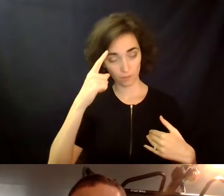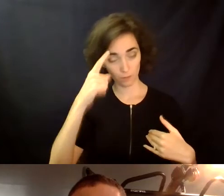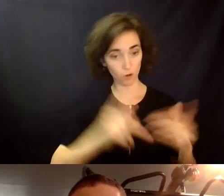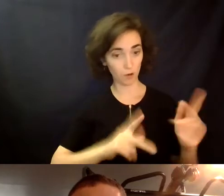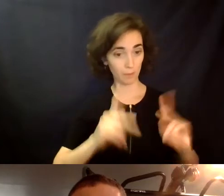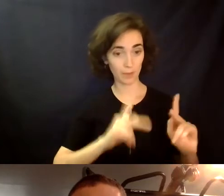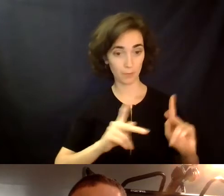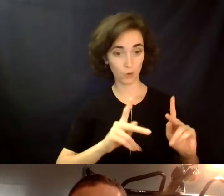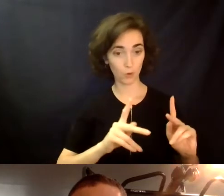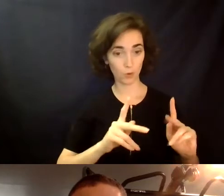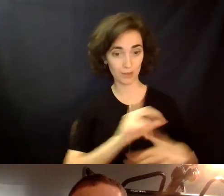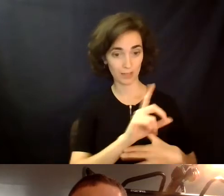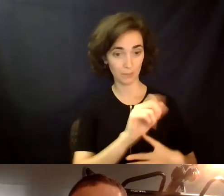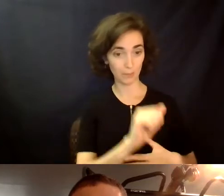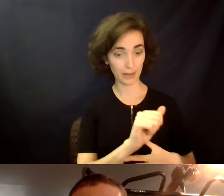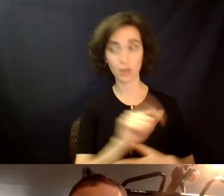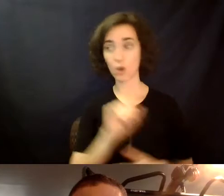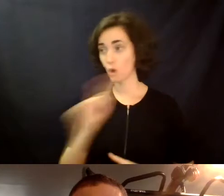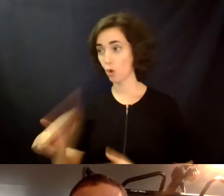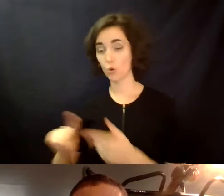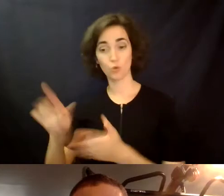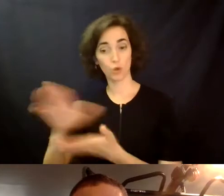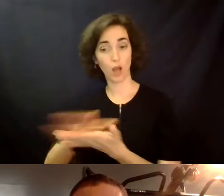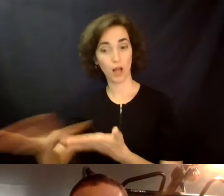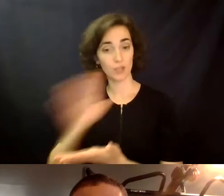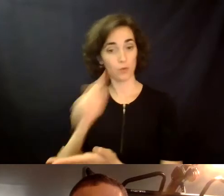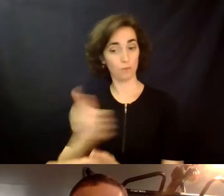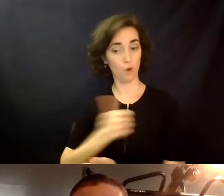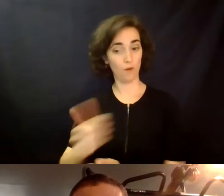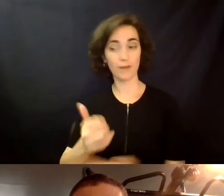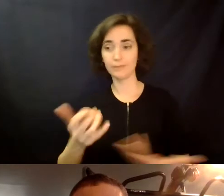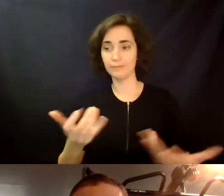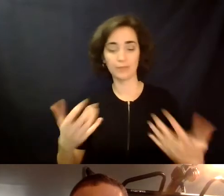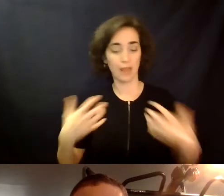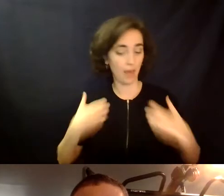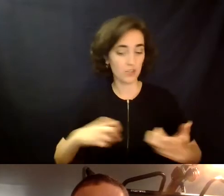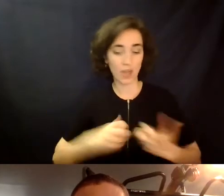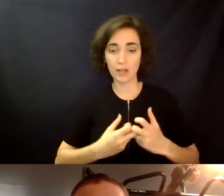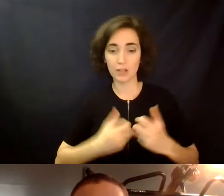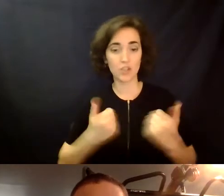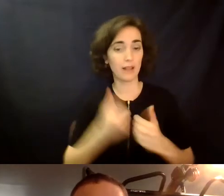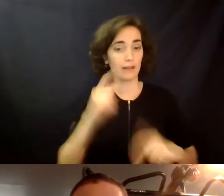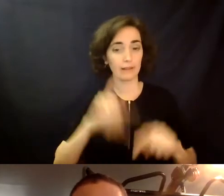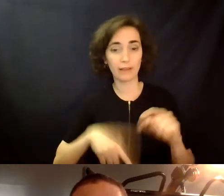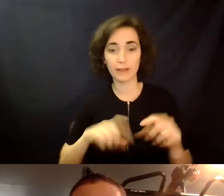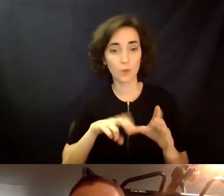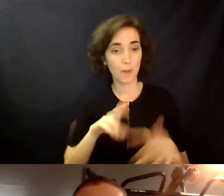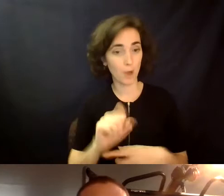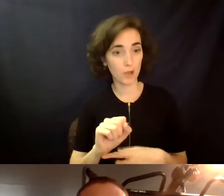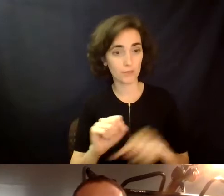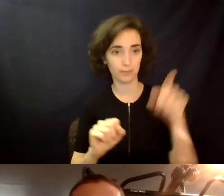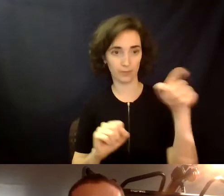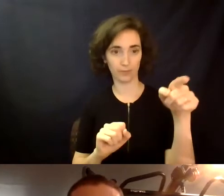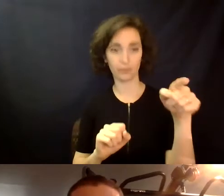individuals with disabilities to go to college who may have some health challenges? We do have